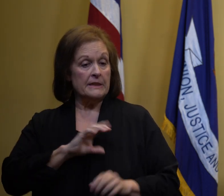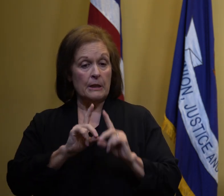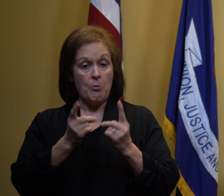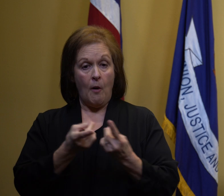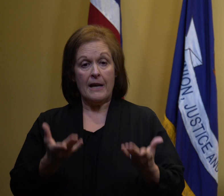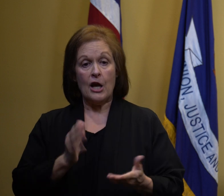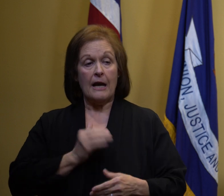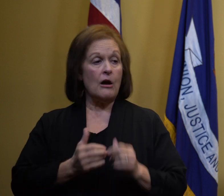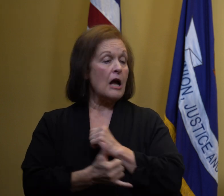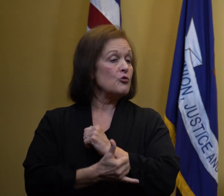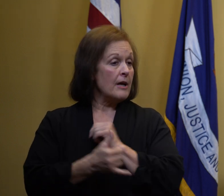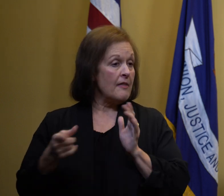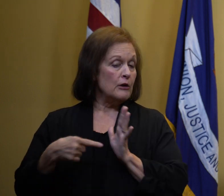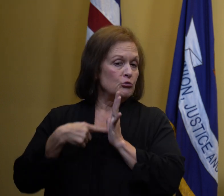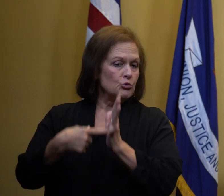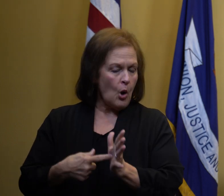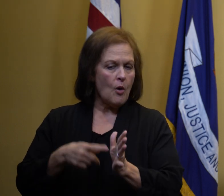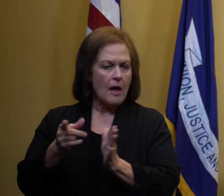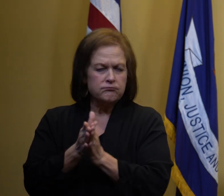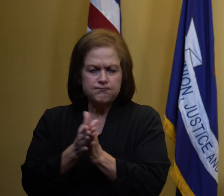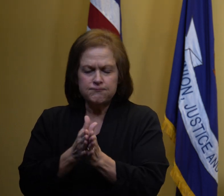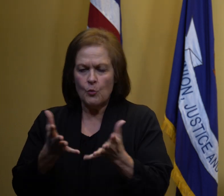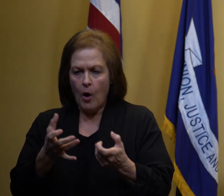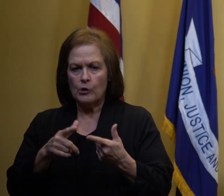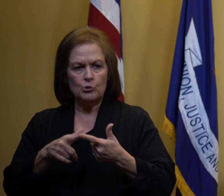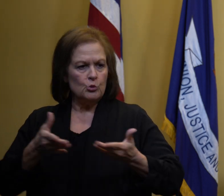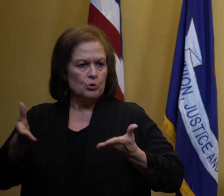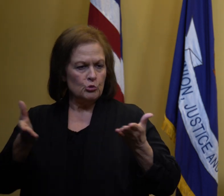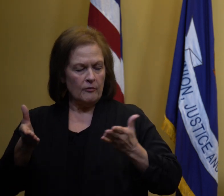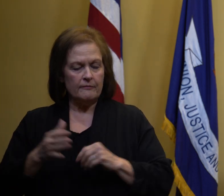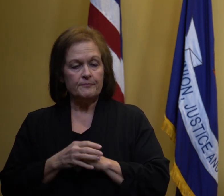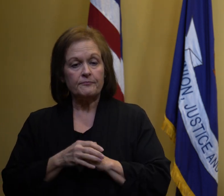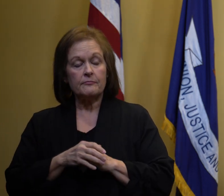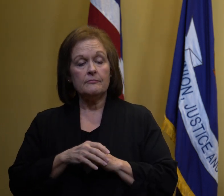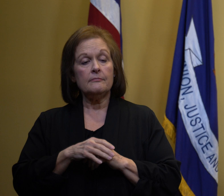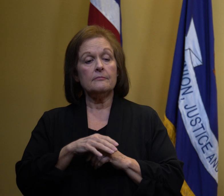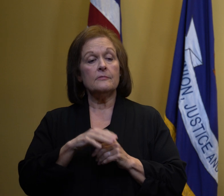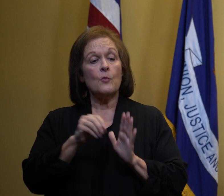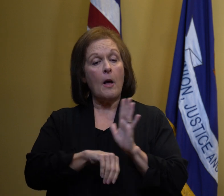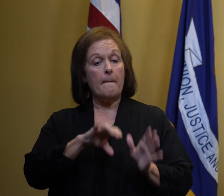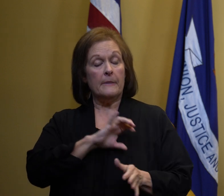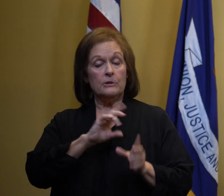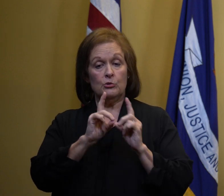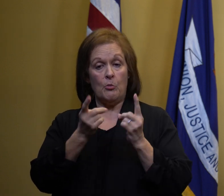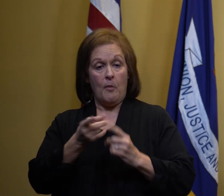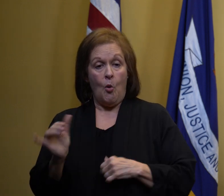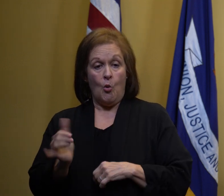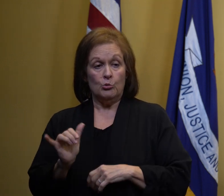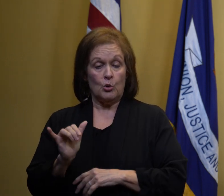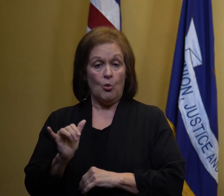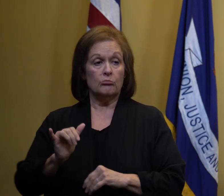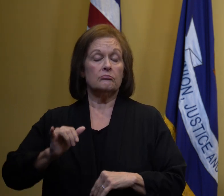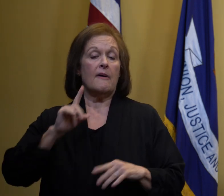and again, exhibiting their passion to service. The New Orleans Police Department has also, of